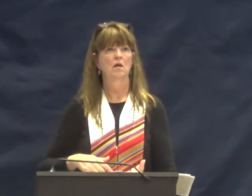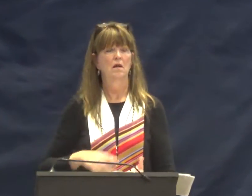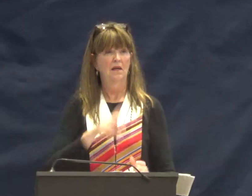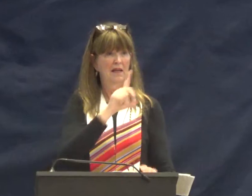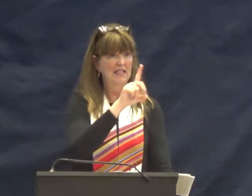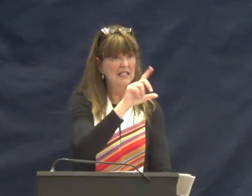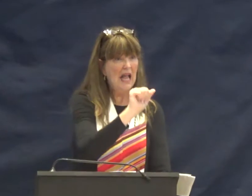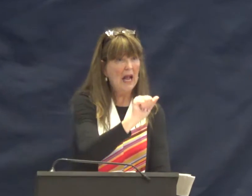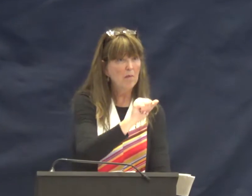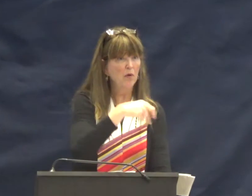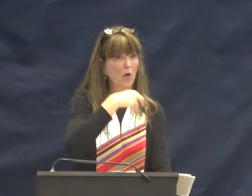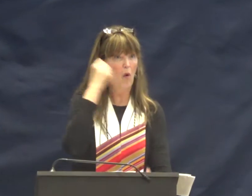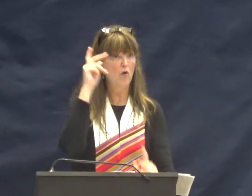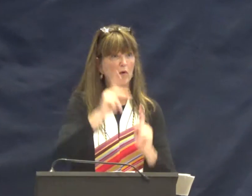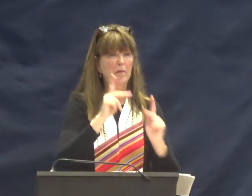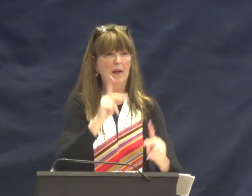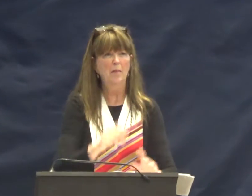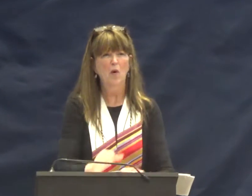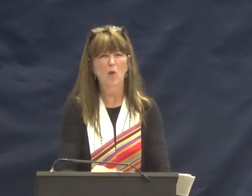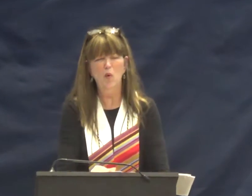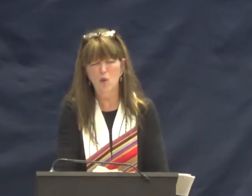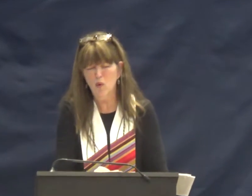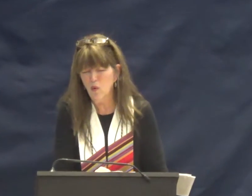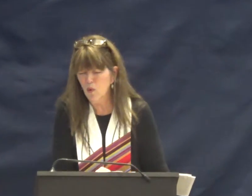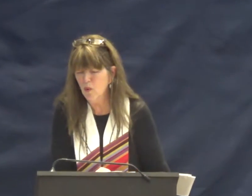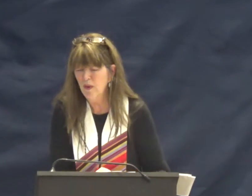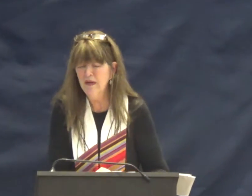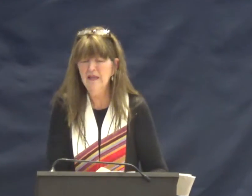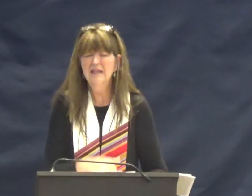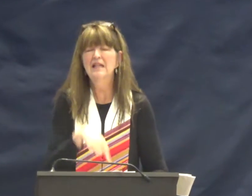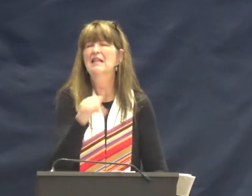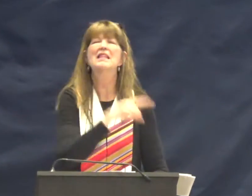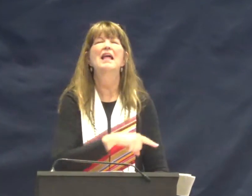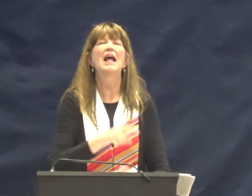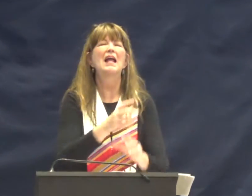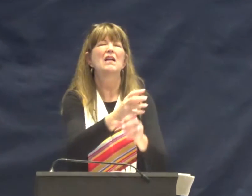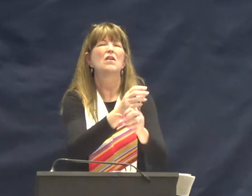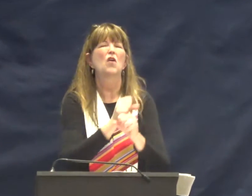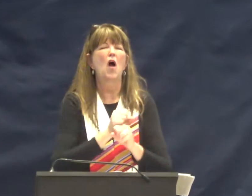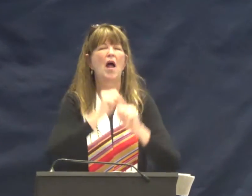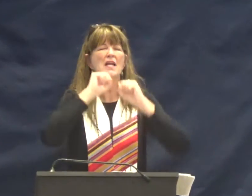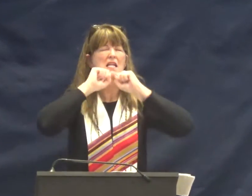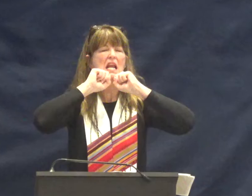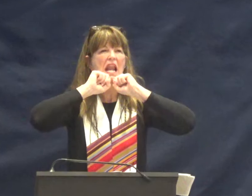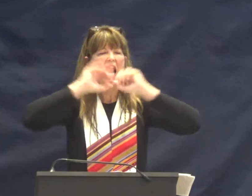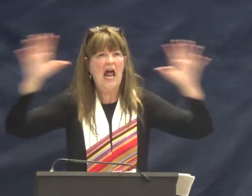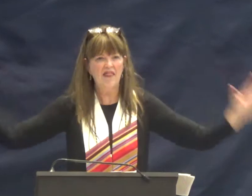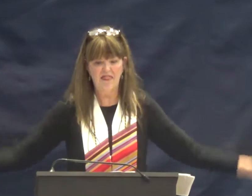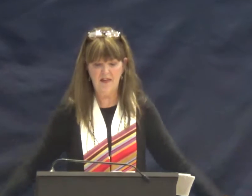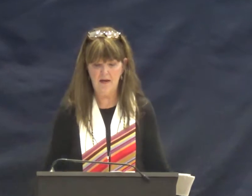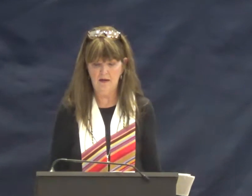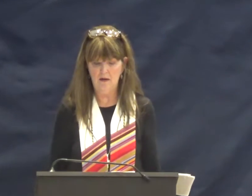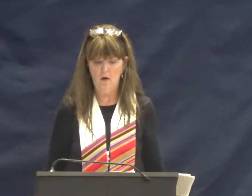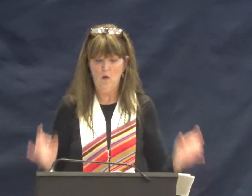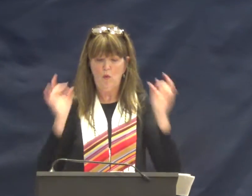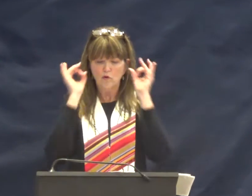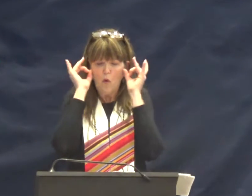such a dichotomy between the poor and the rich. And the people with disabilities got